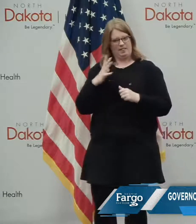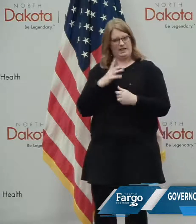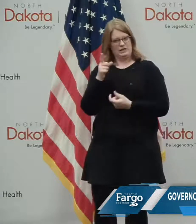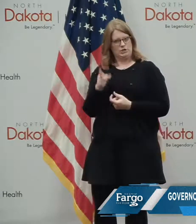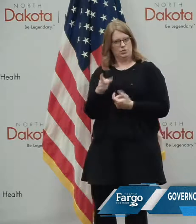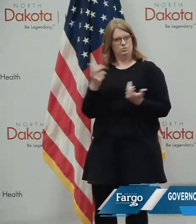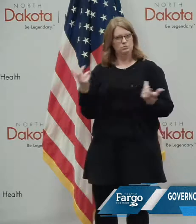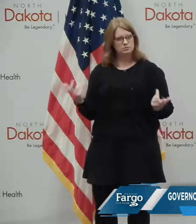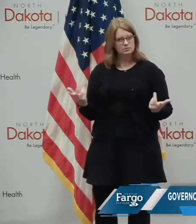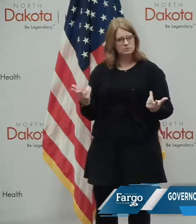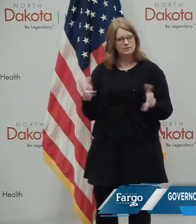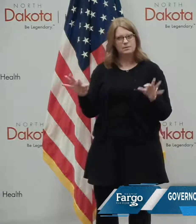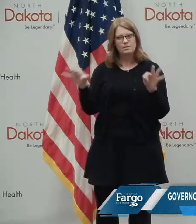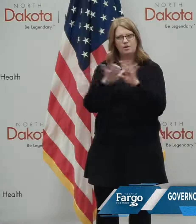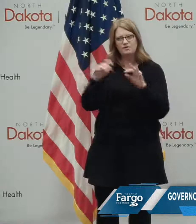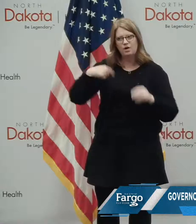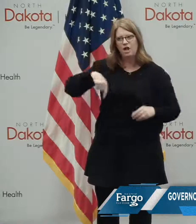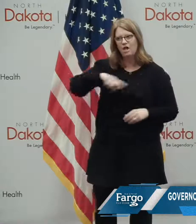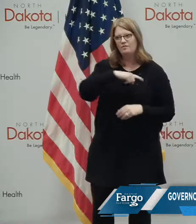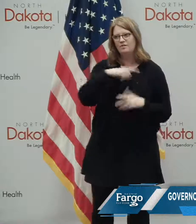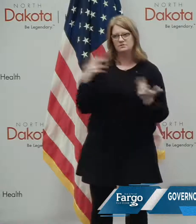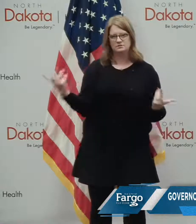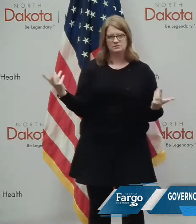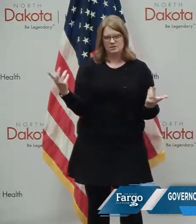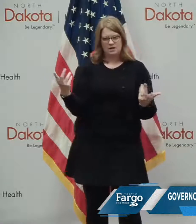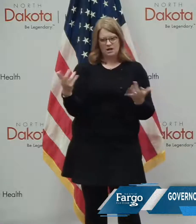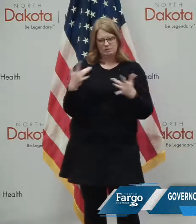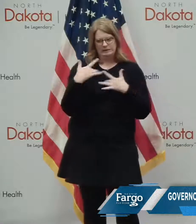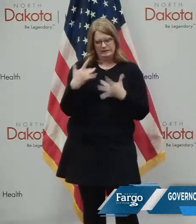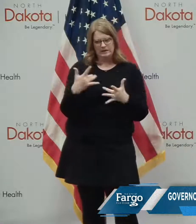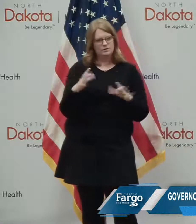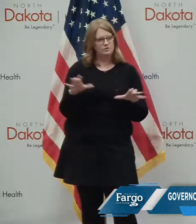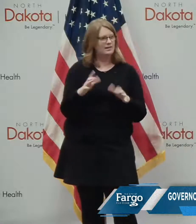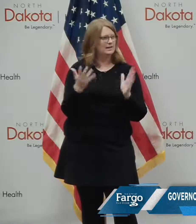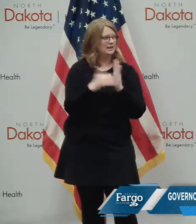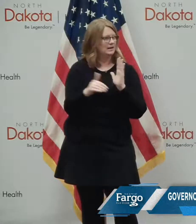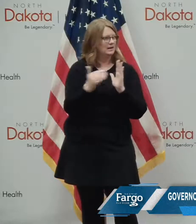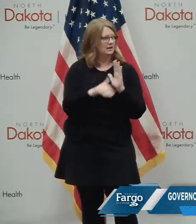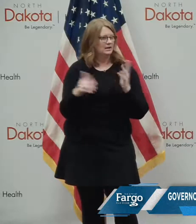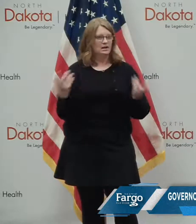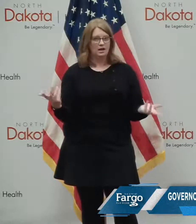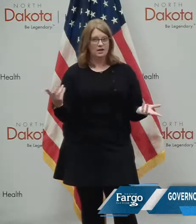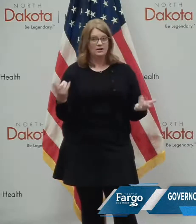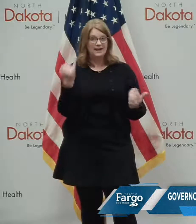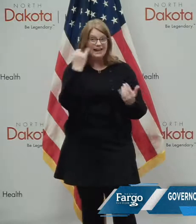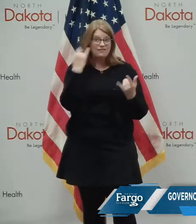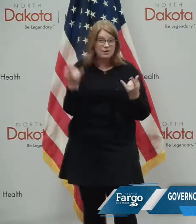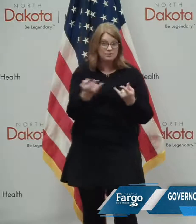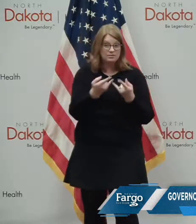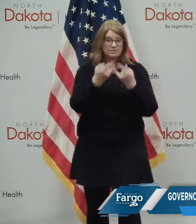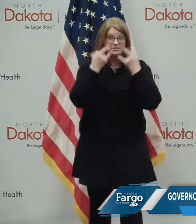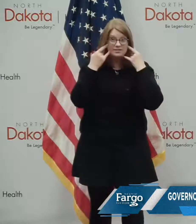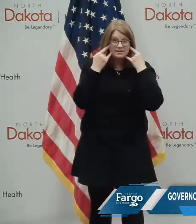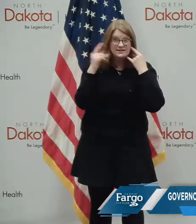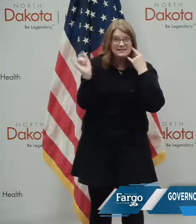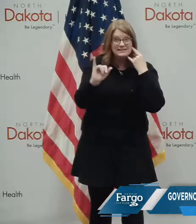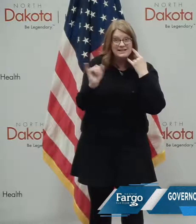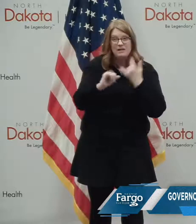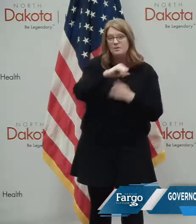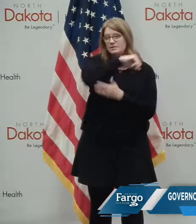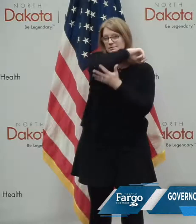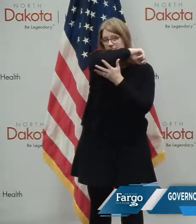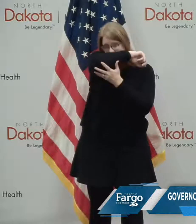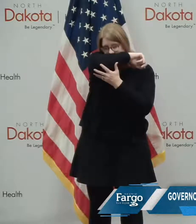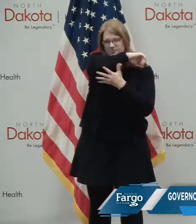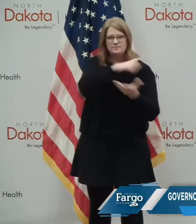all practiced, I think, all the time, almost uniformly. Putting a face covering on is kind of like covering your cough, only you're doing